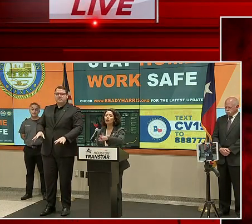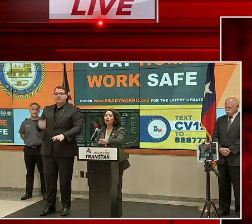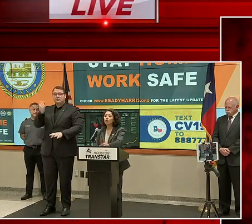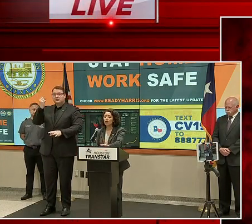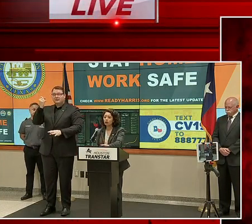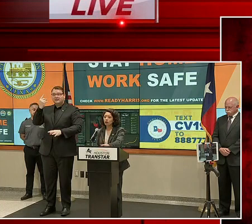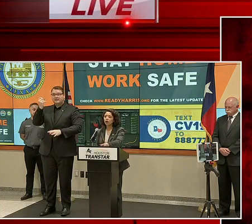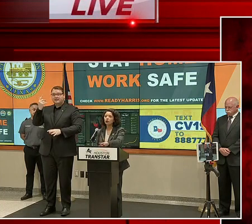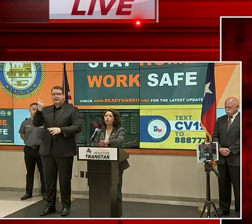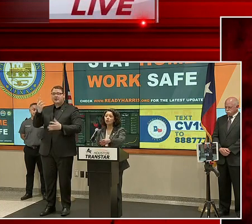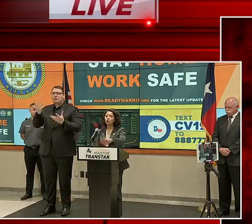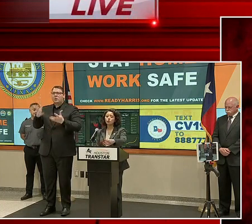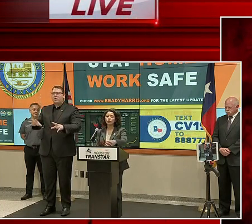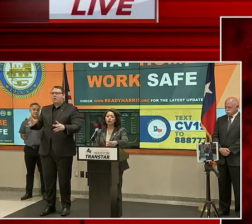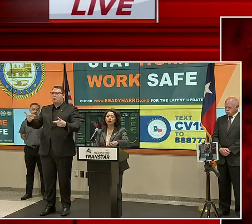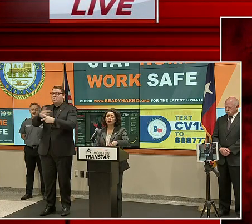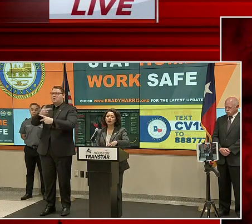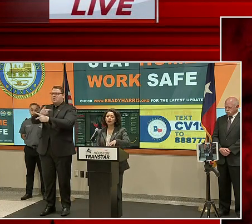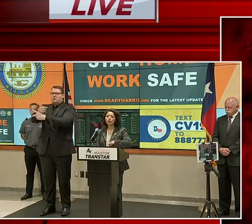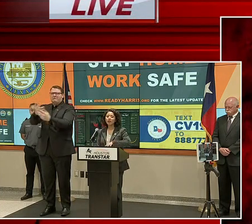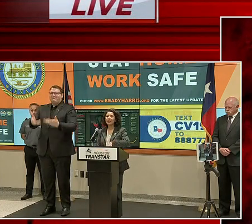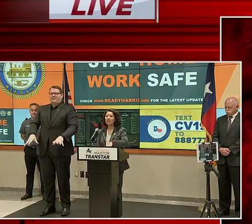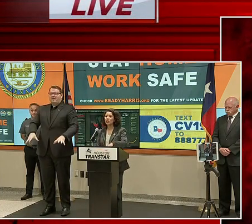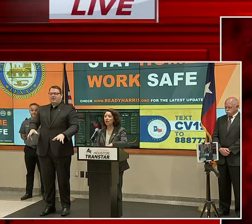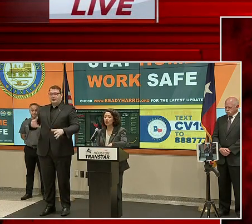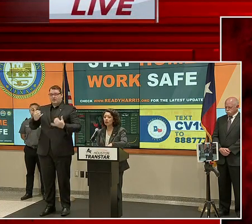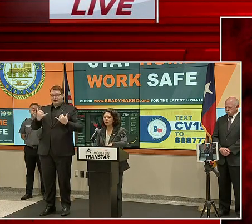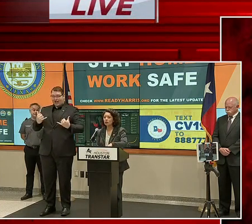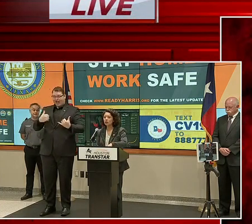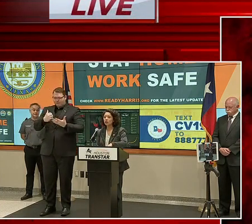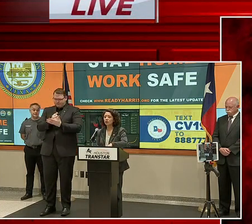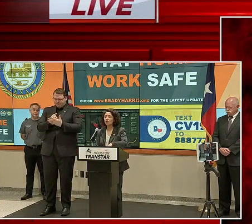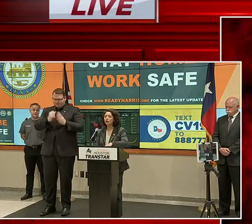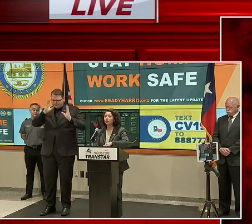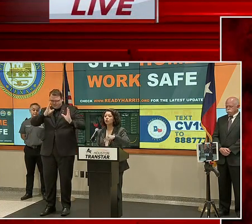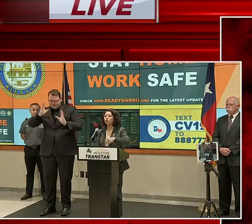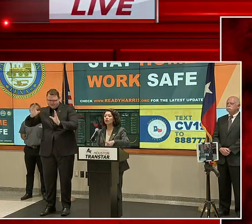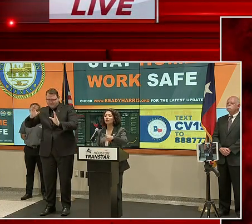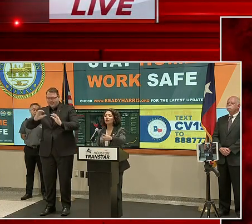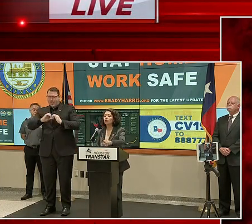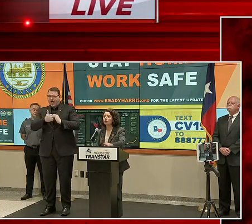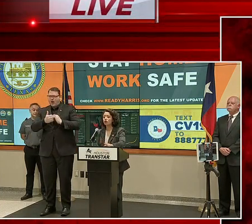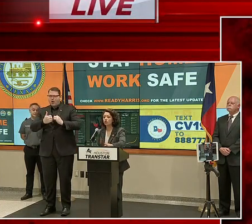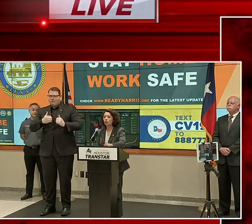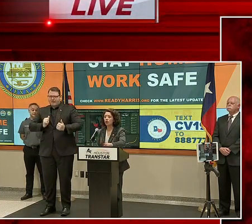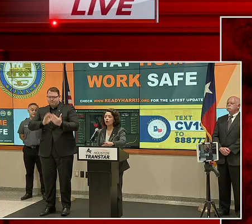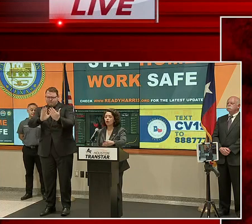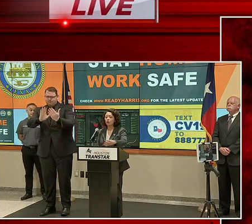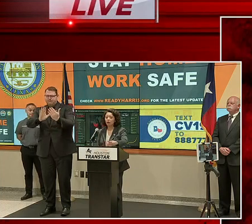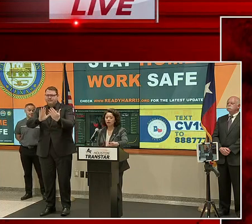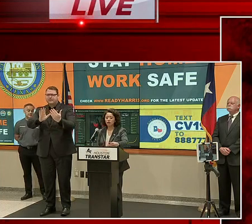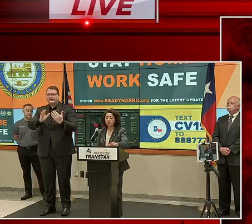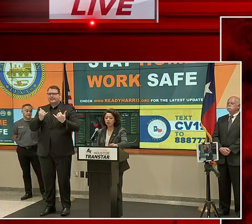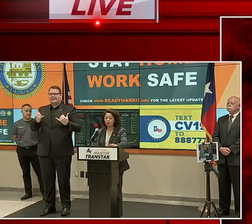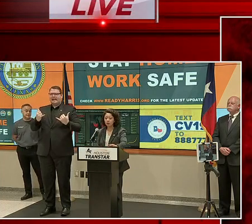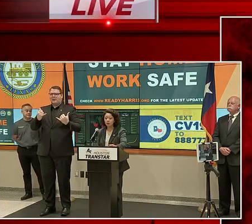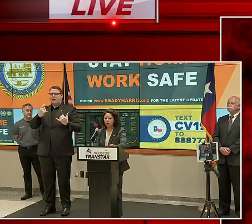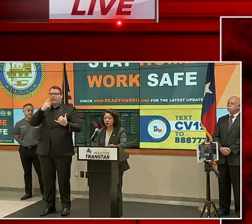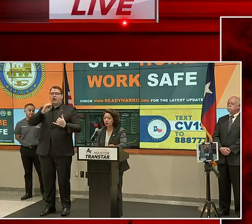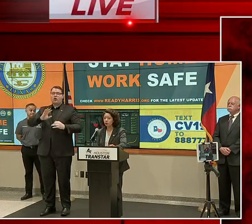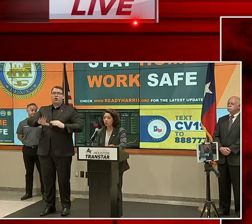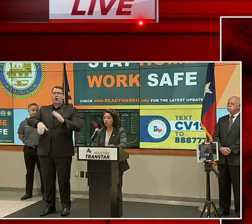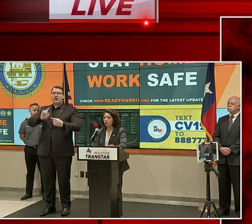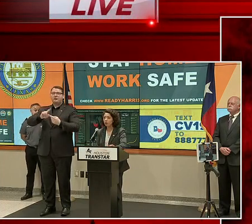do better? How do we make sure that we're not catching up to this virus, but we're staying in front of